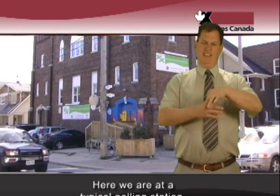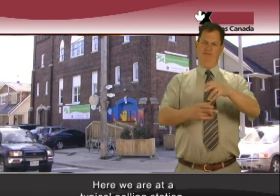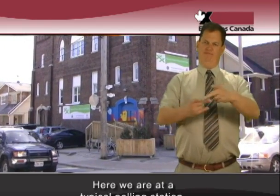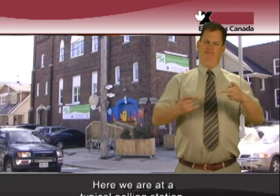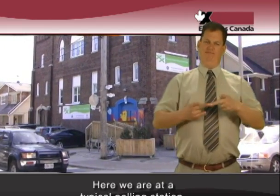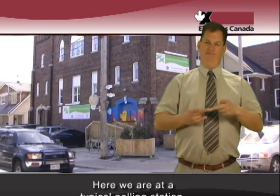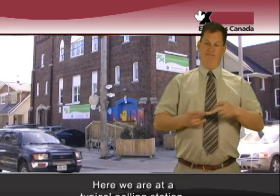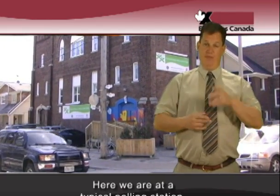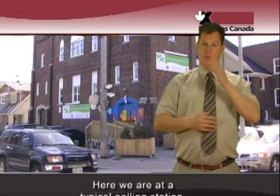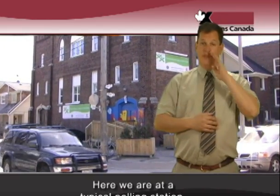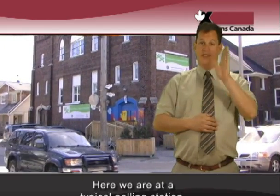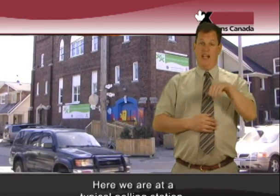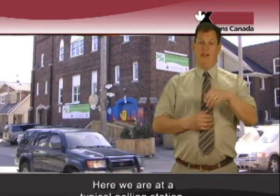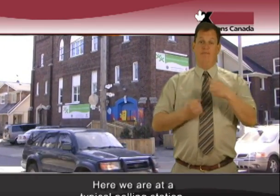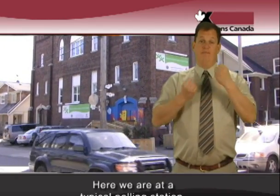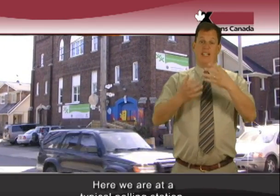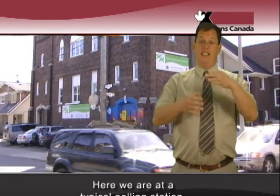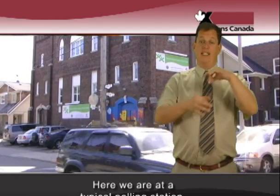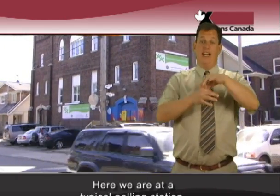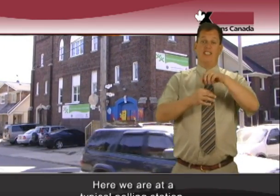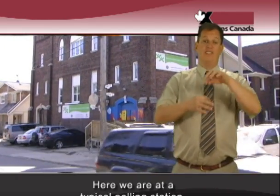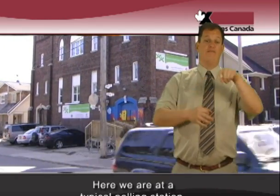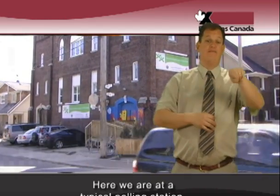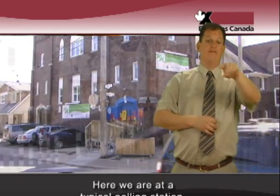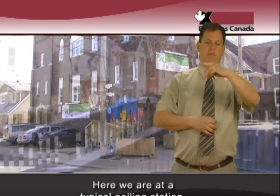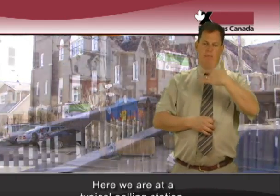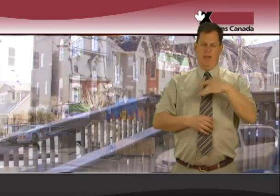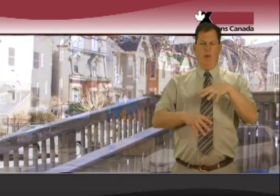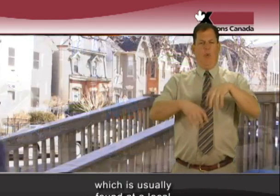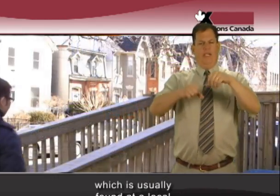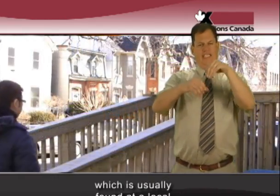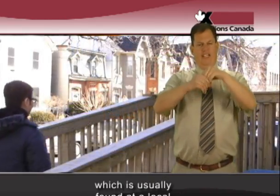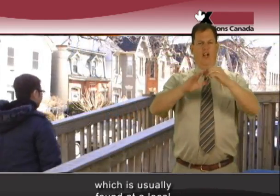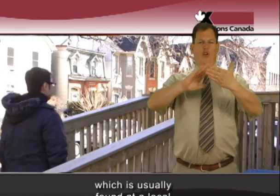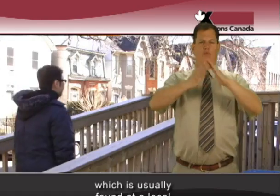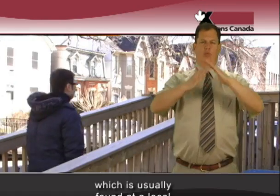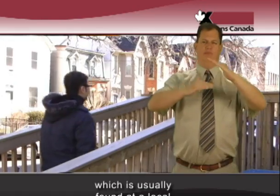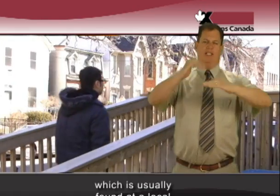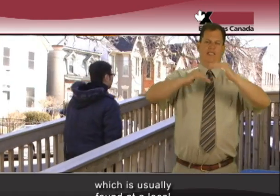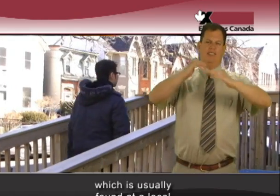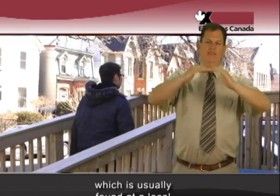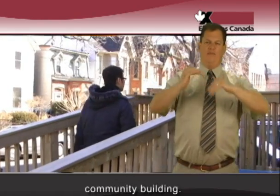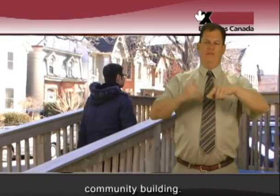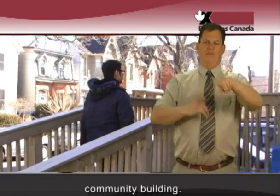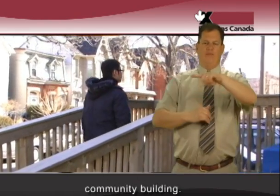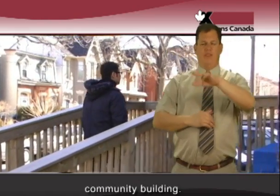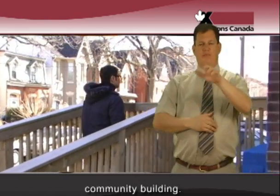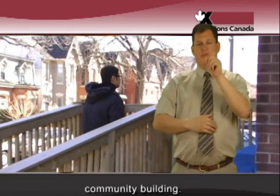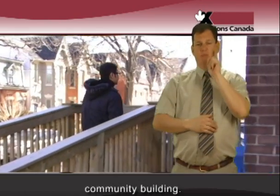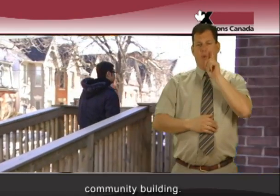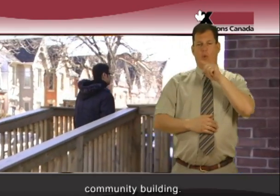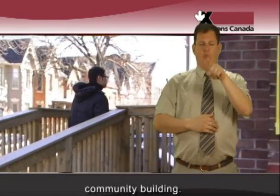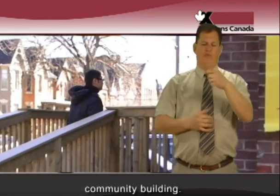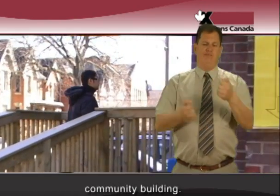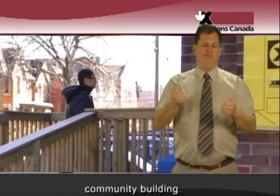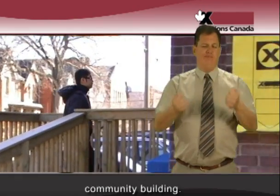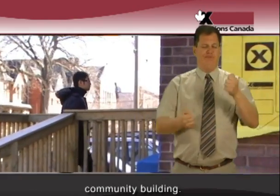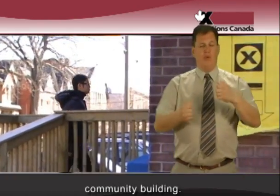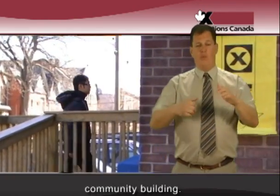Here we are at a typical polling station, which is usually found at a local community building.